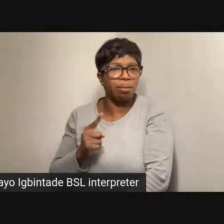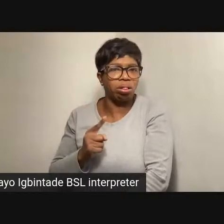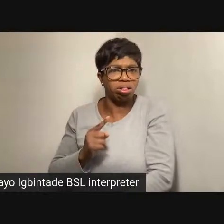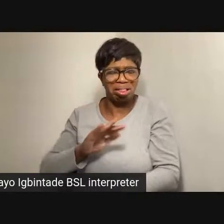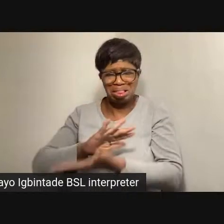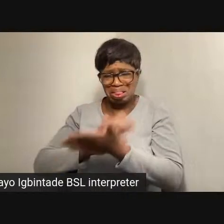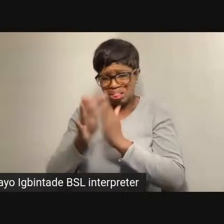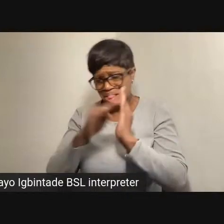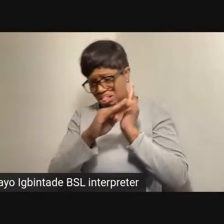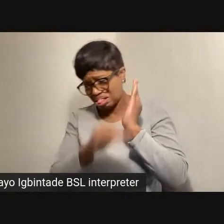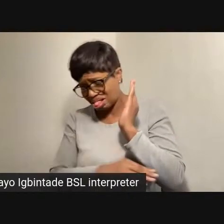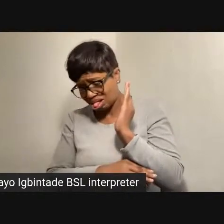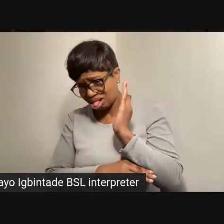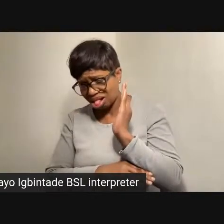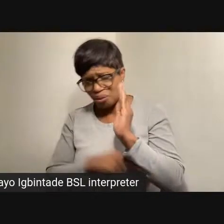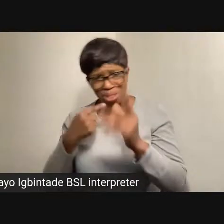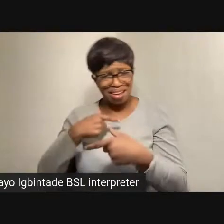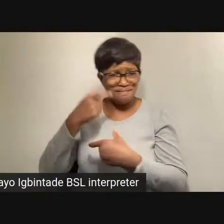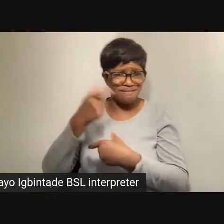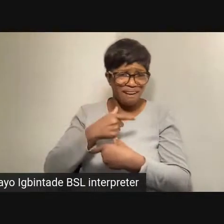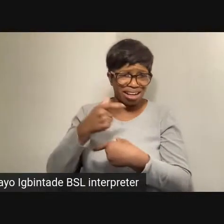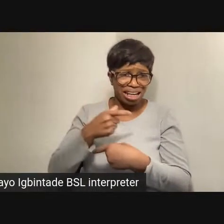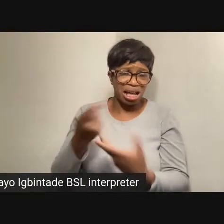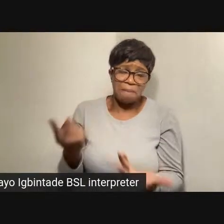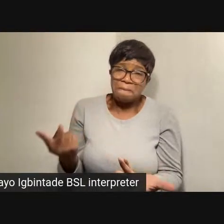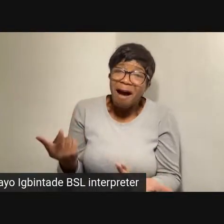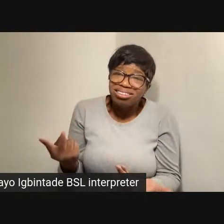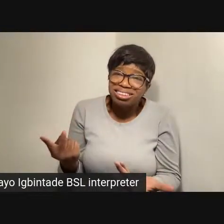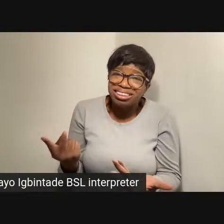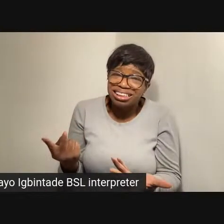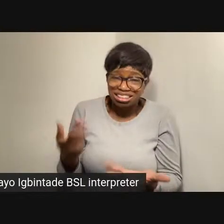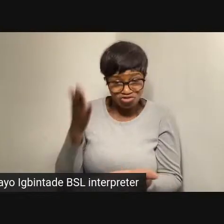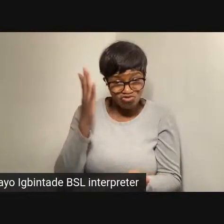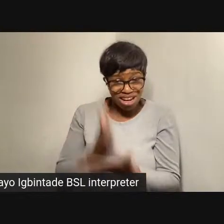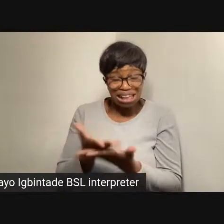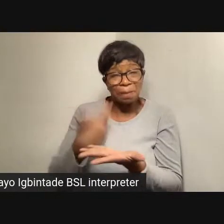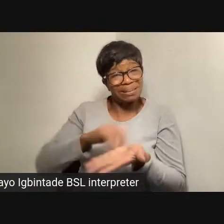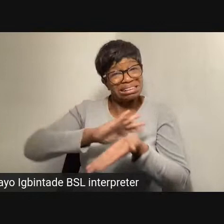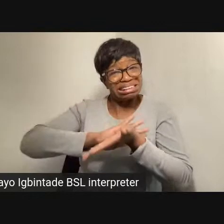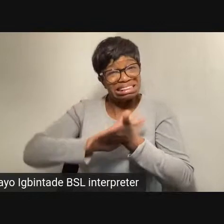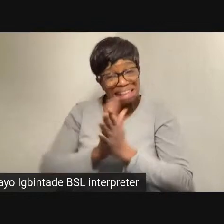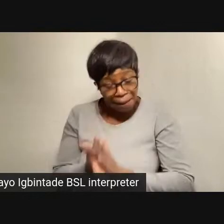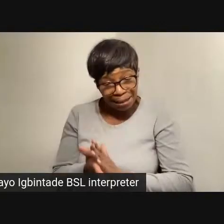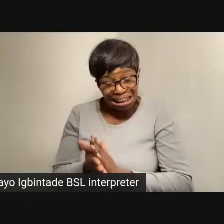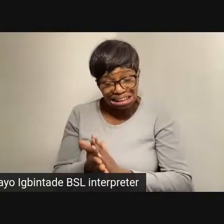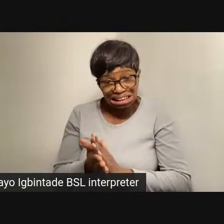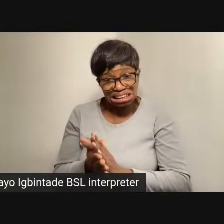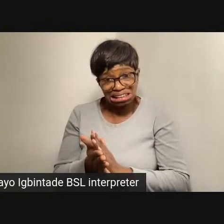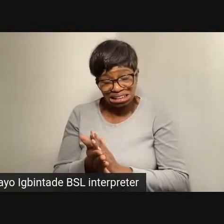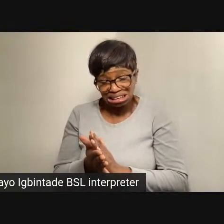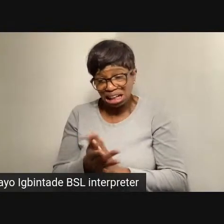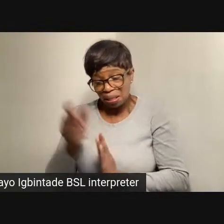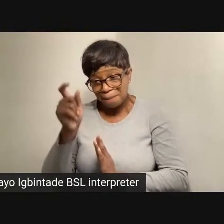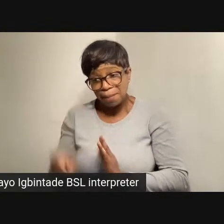be laughable, but for the untold damage it has done to the Earth's